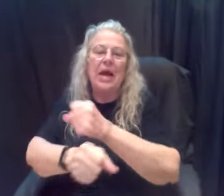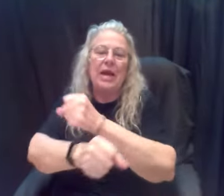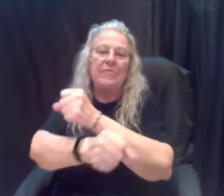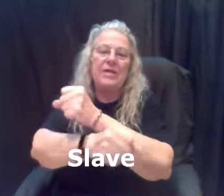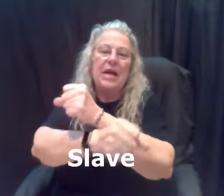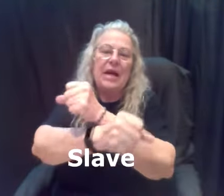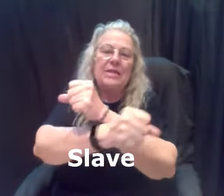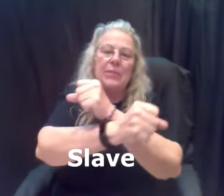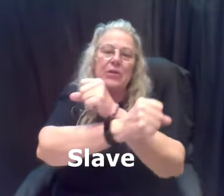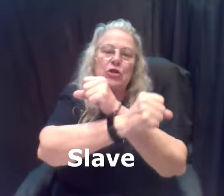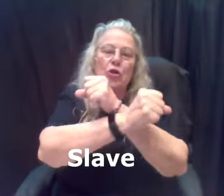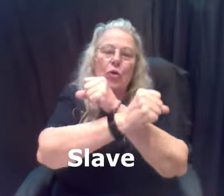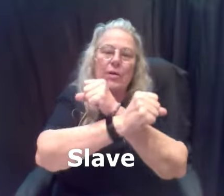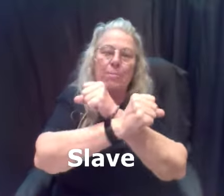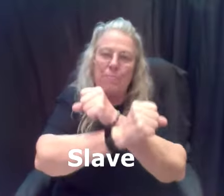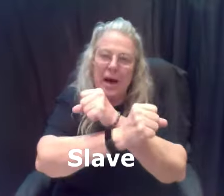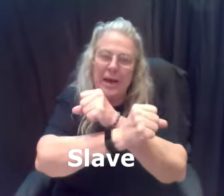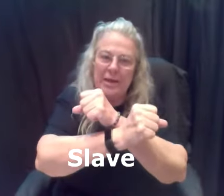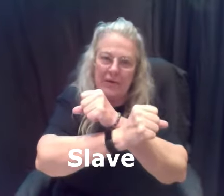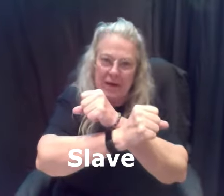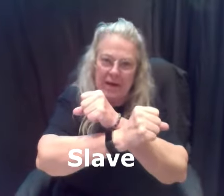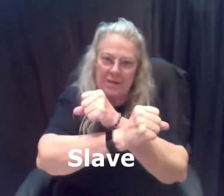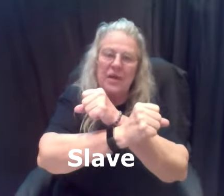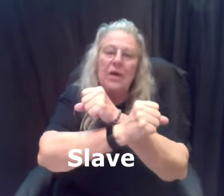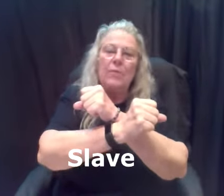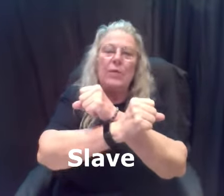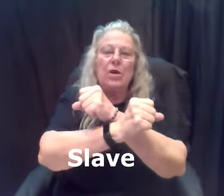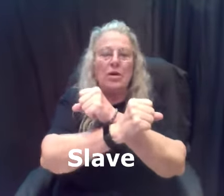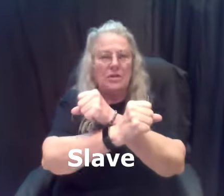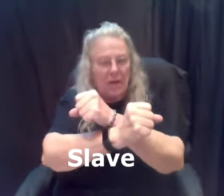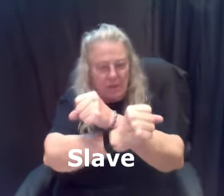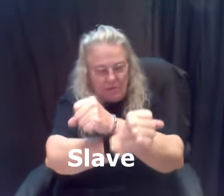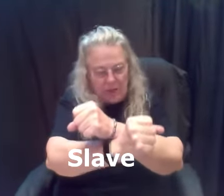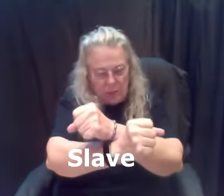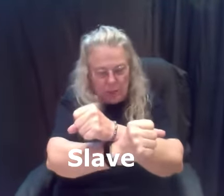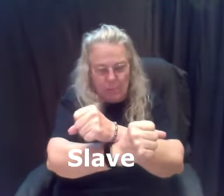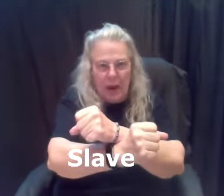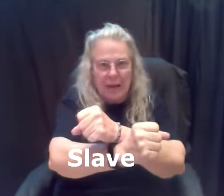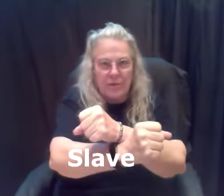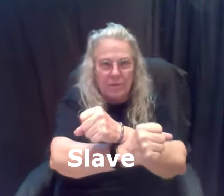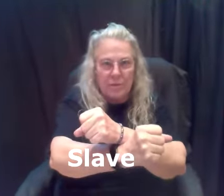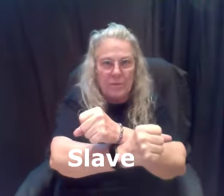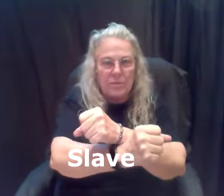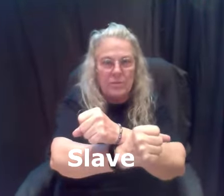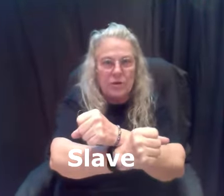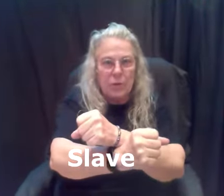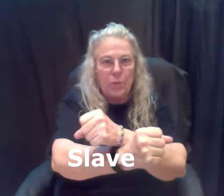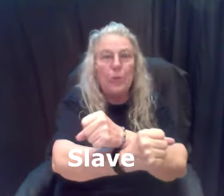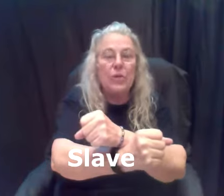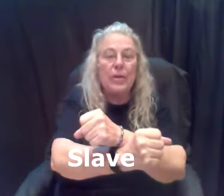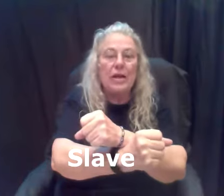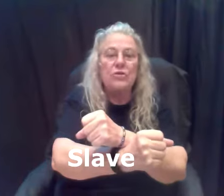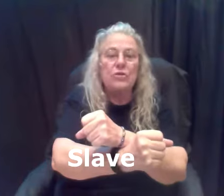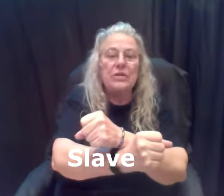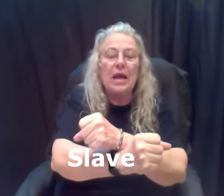slaves, except that you're going to bind the hands, because they would bind them to put them into